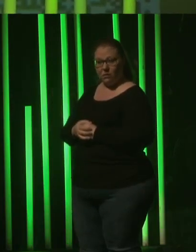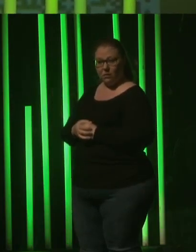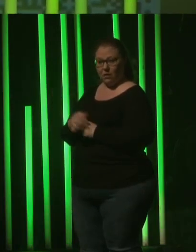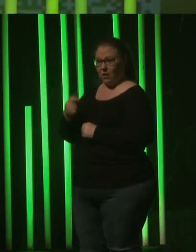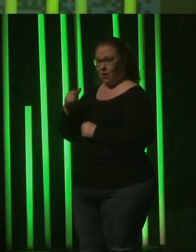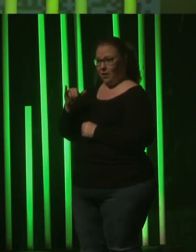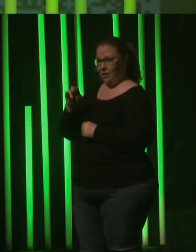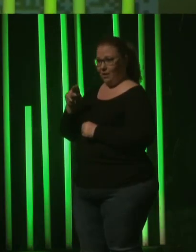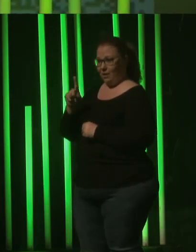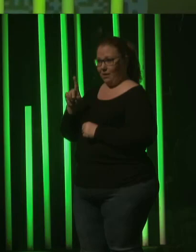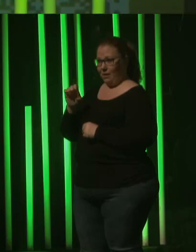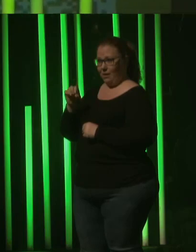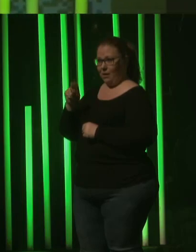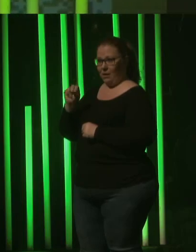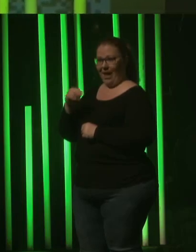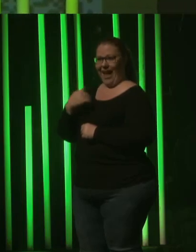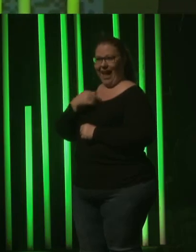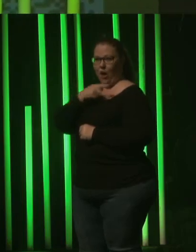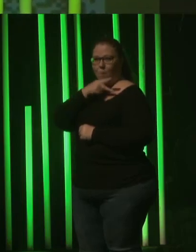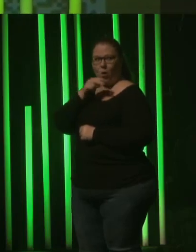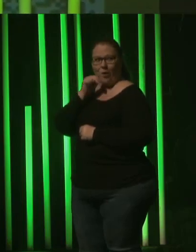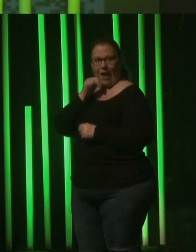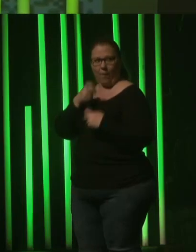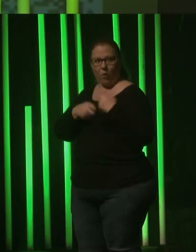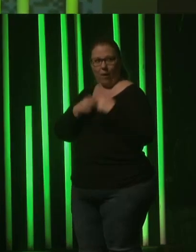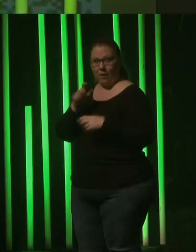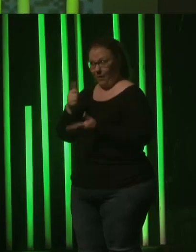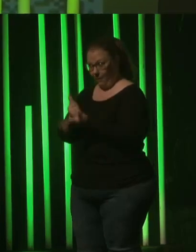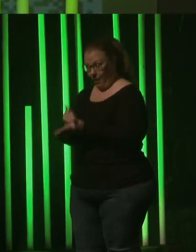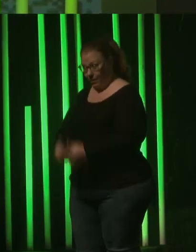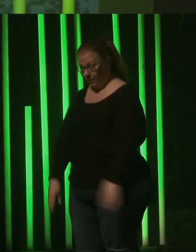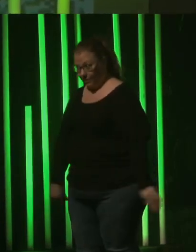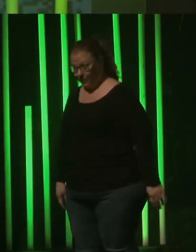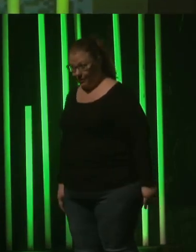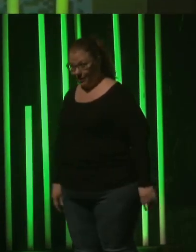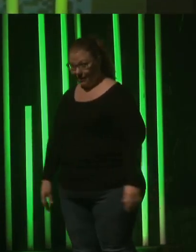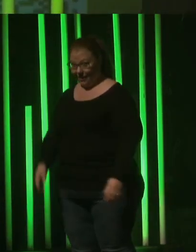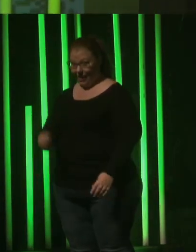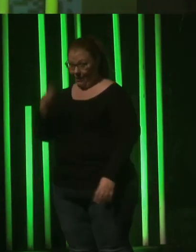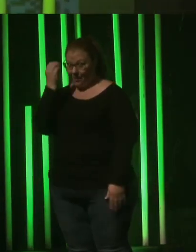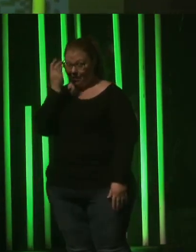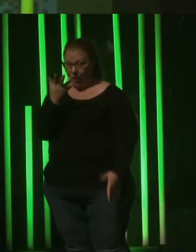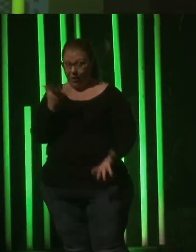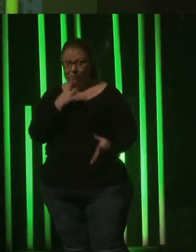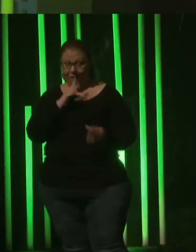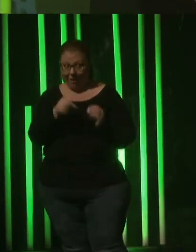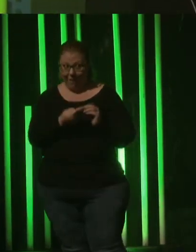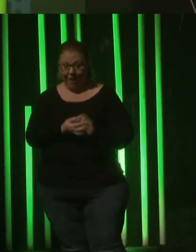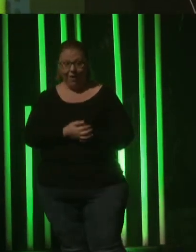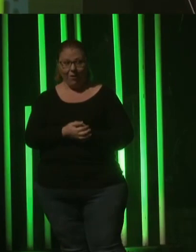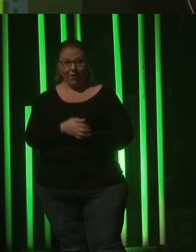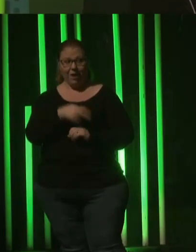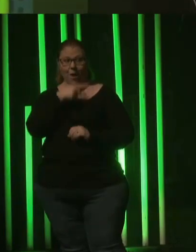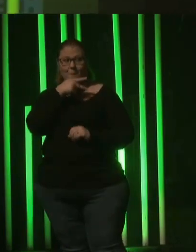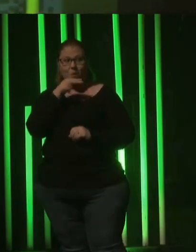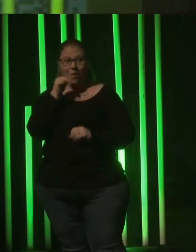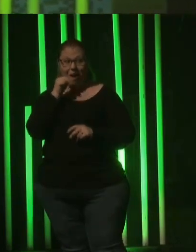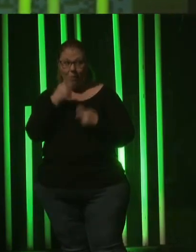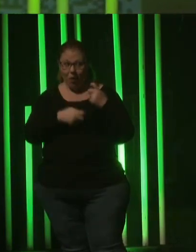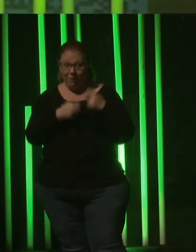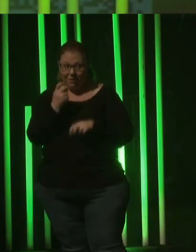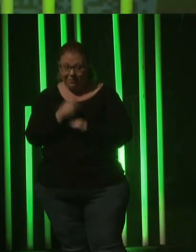Gideon had a pronoun problem. Amen, amen, amen. I'm gonna tell you what I'm talking about. It's amen. He had a pronoun